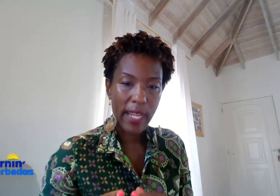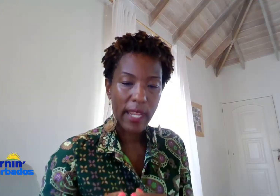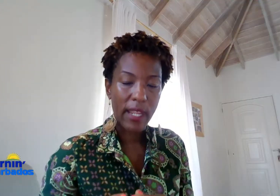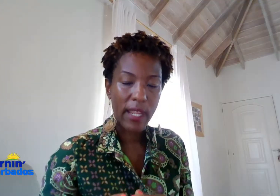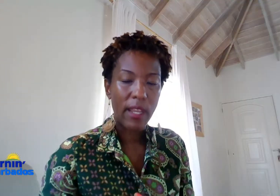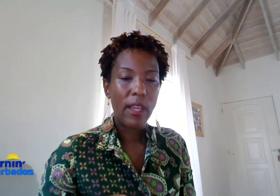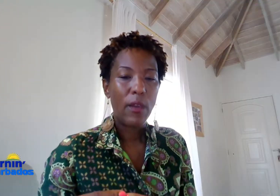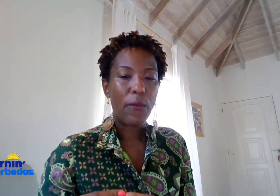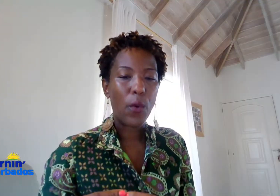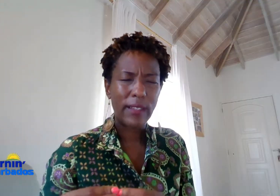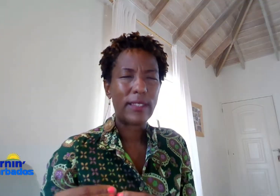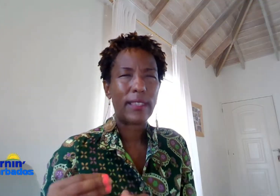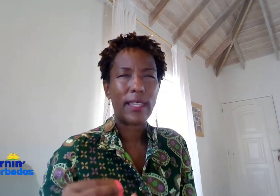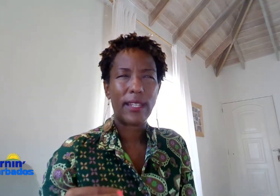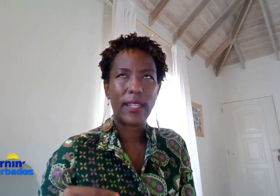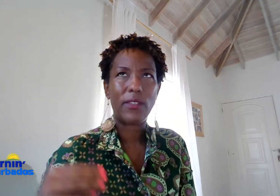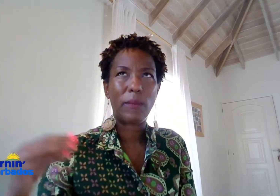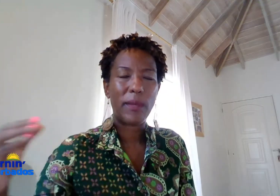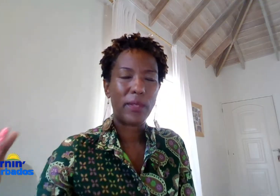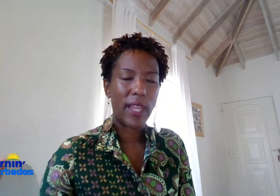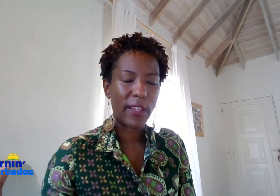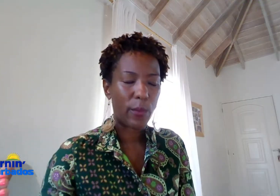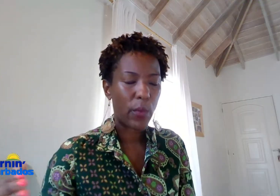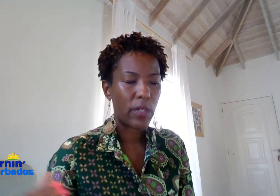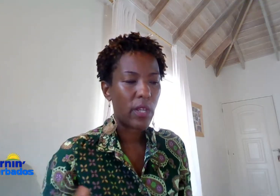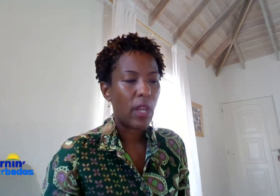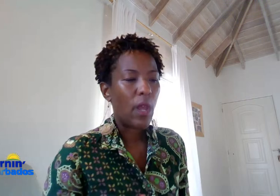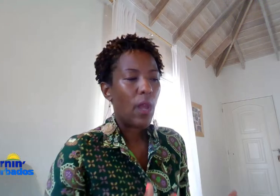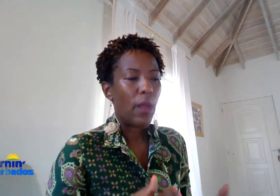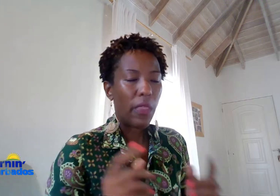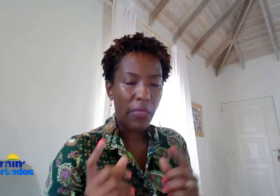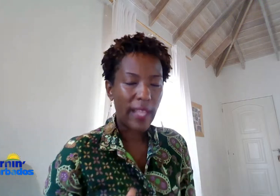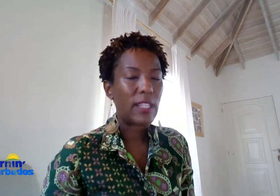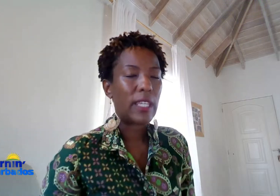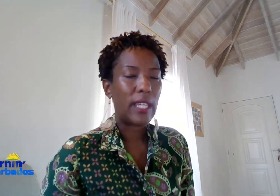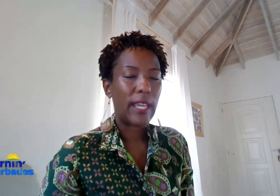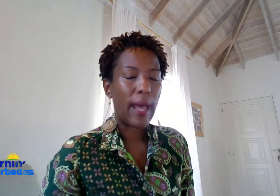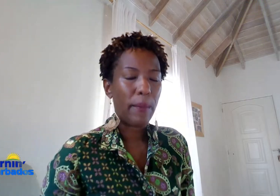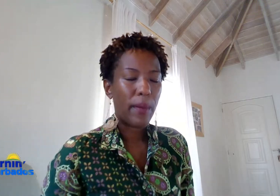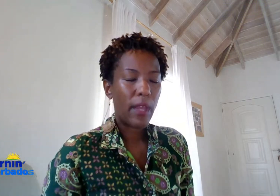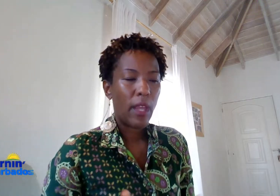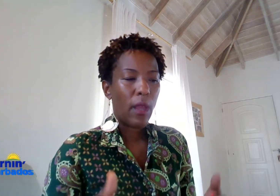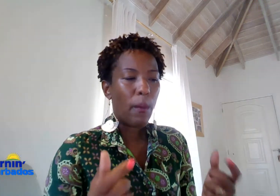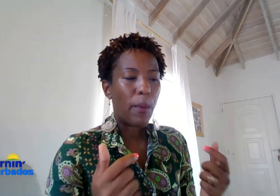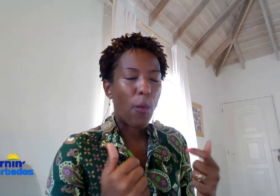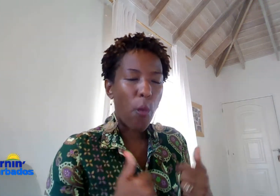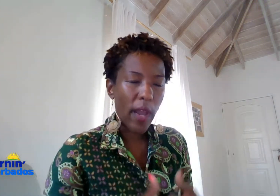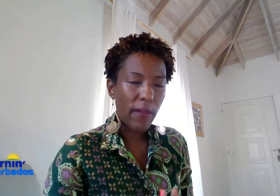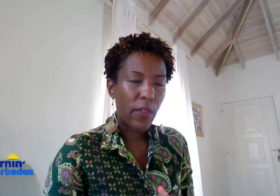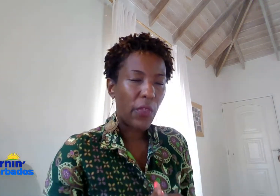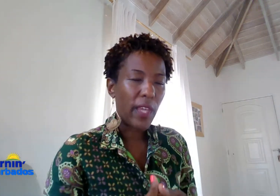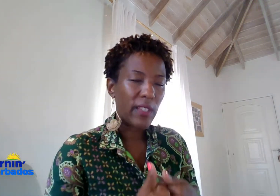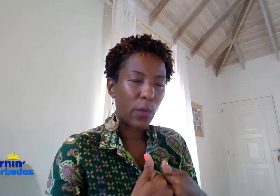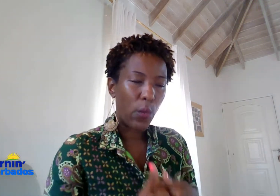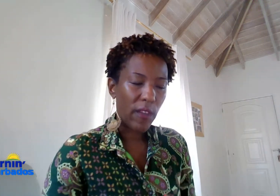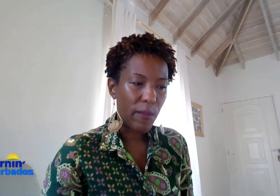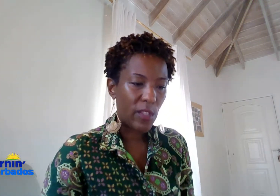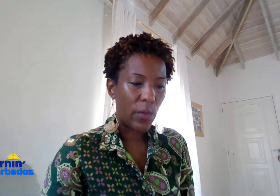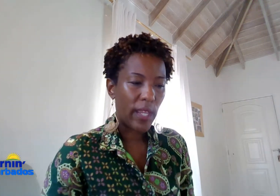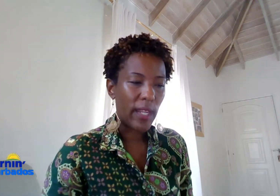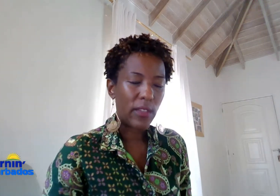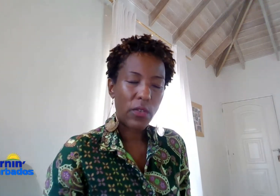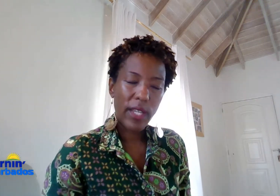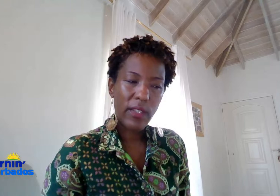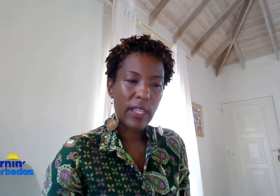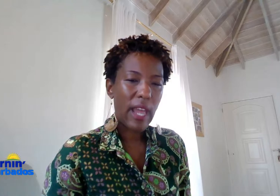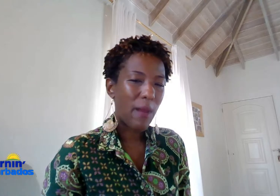women ready for skills that they need to be able to export. That's a key gap. But one of the things that we've